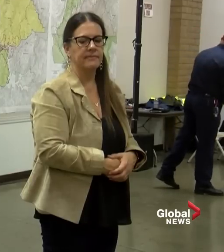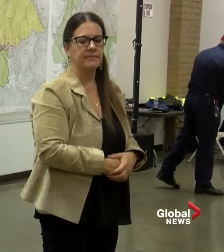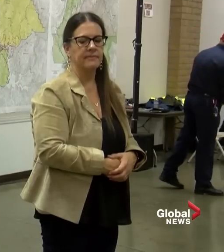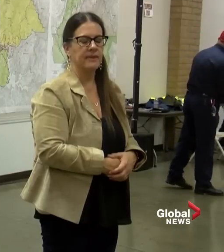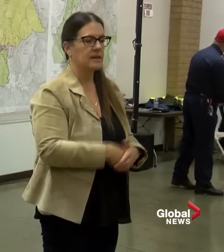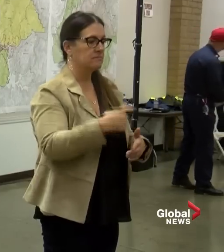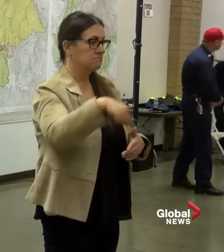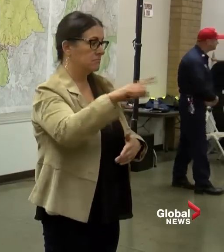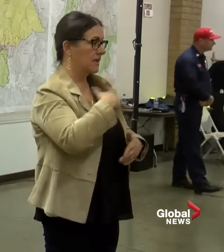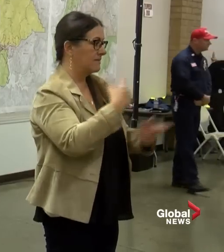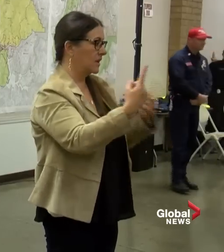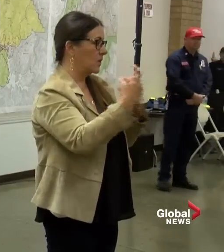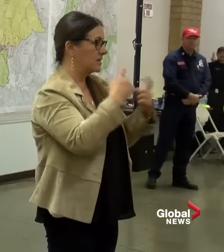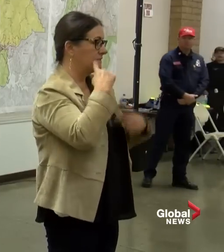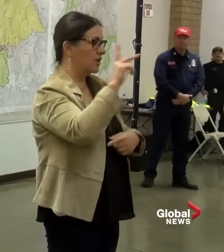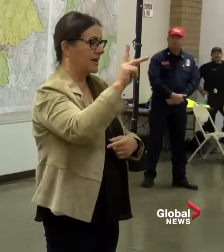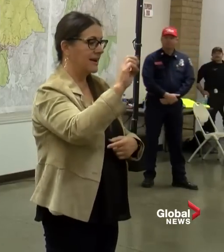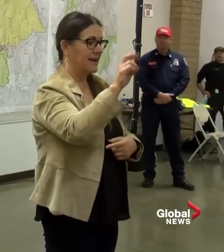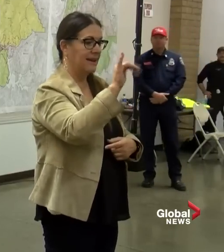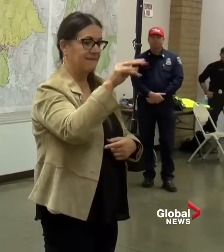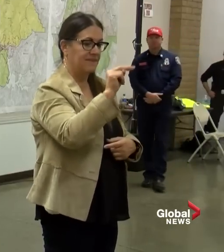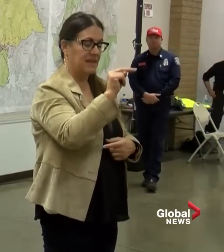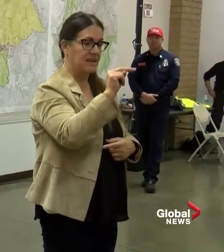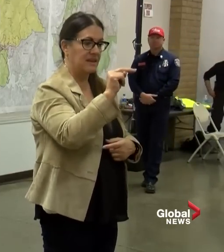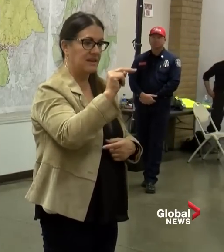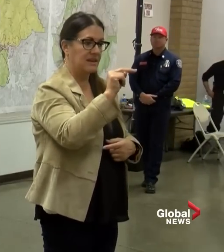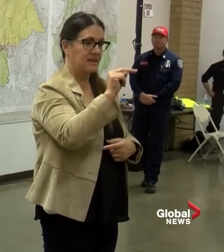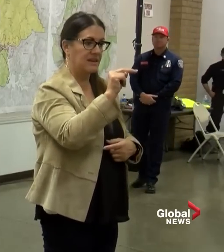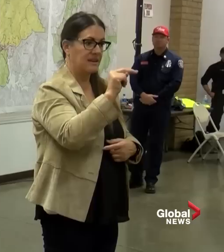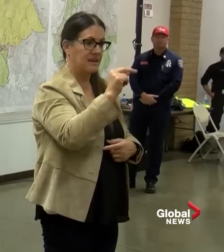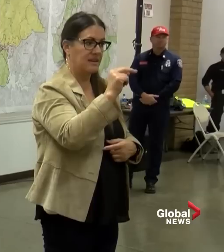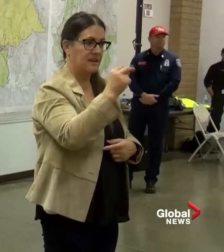Any questions for Kevin Hanna from Fema?